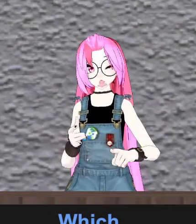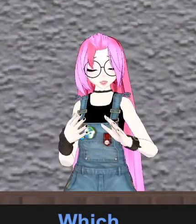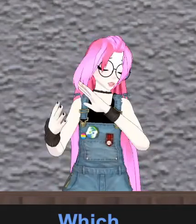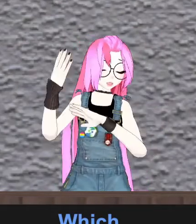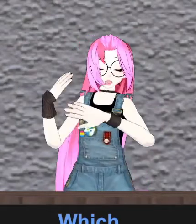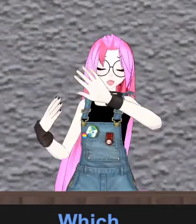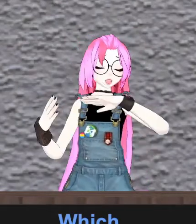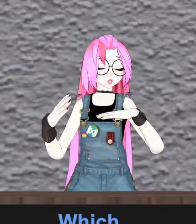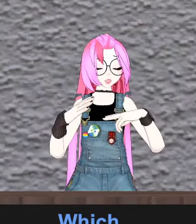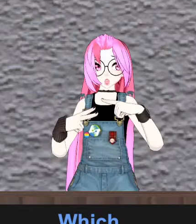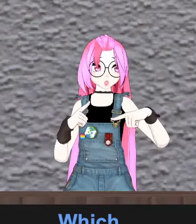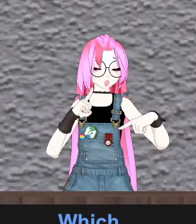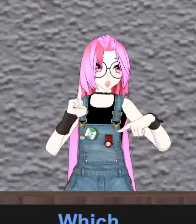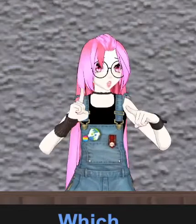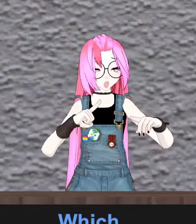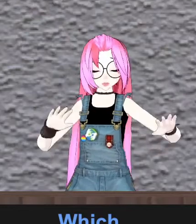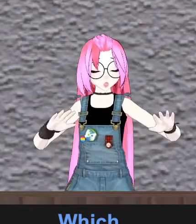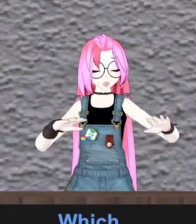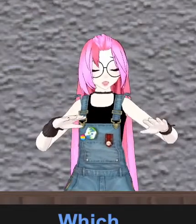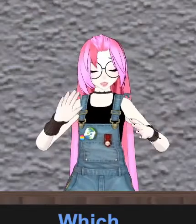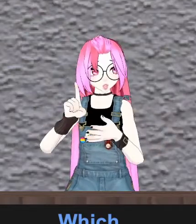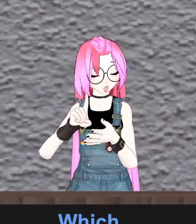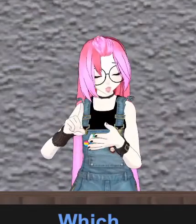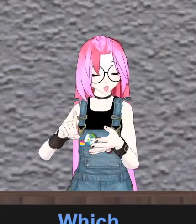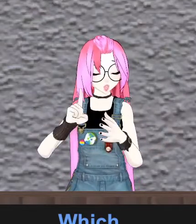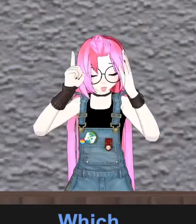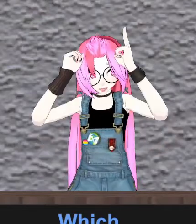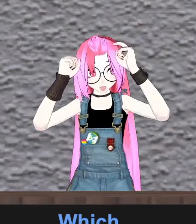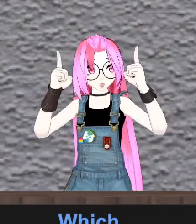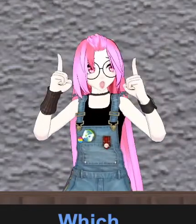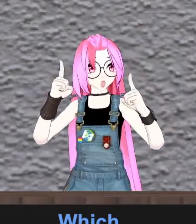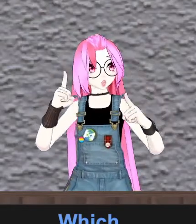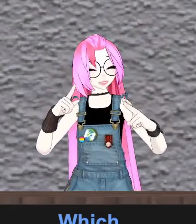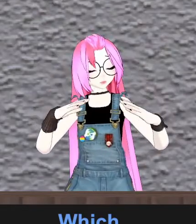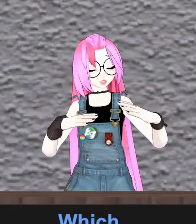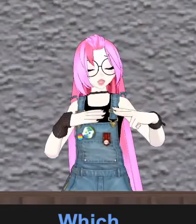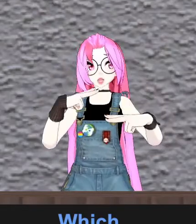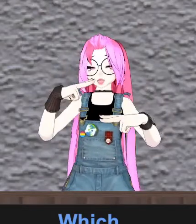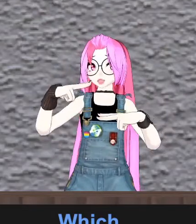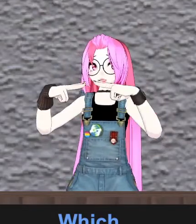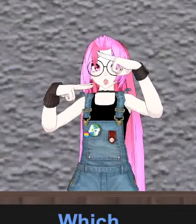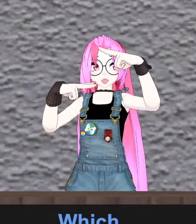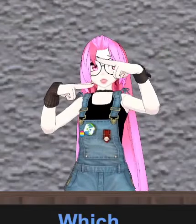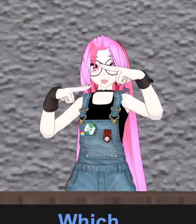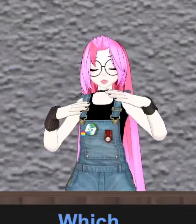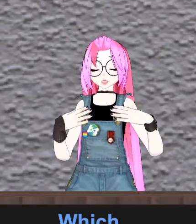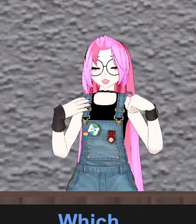even further back when deaf children were denied education. And now building up and